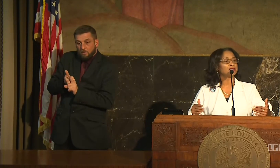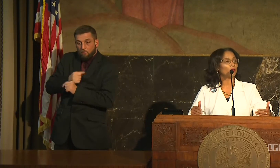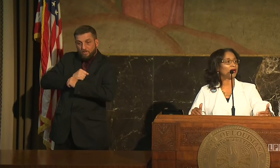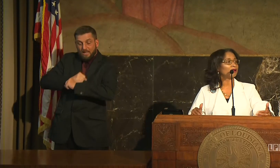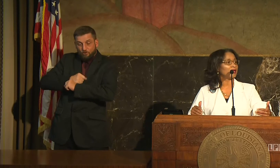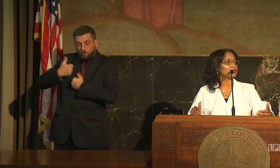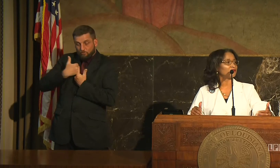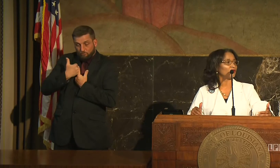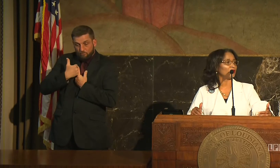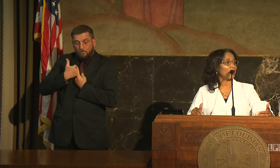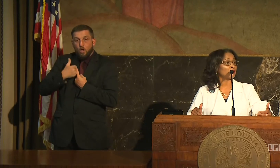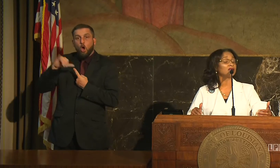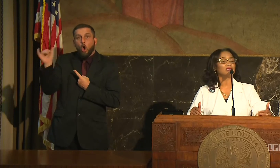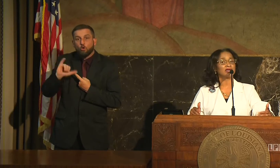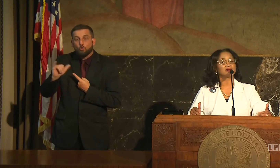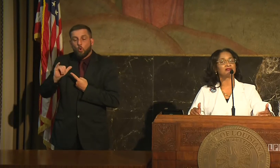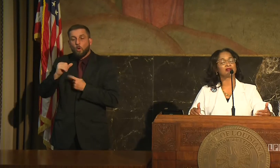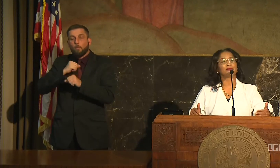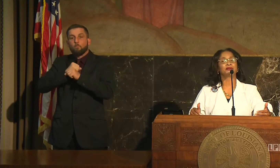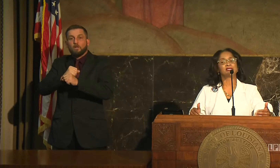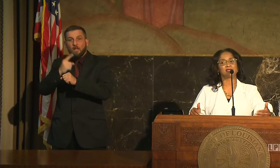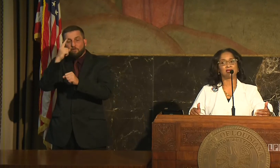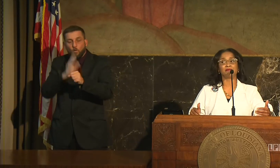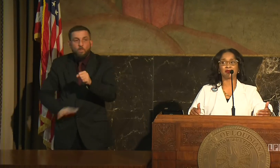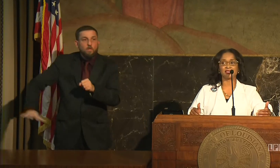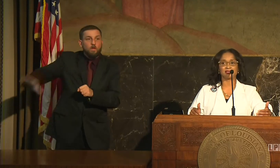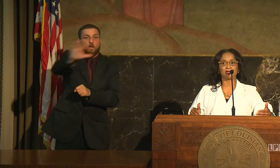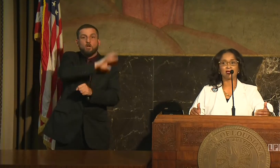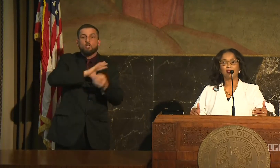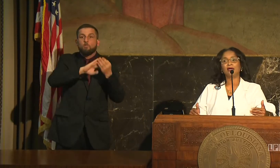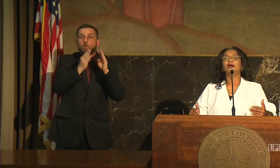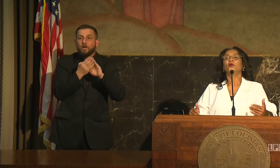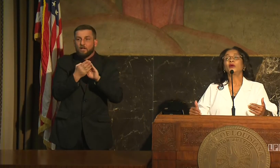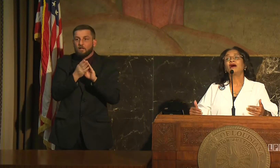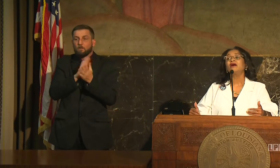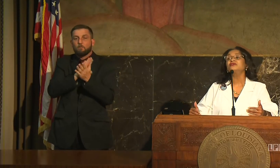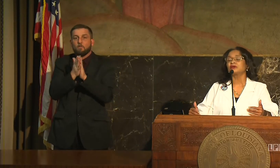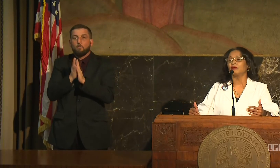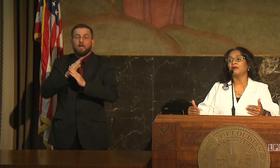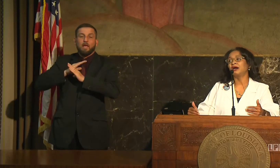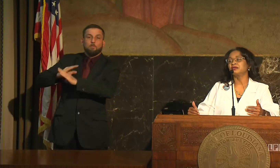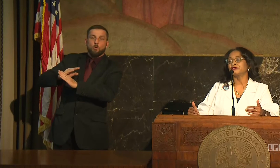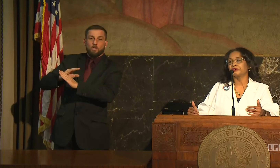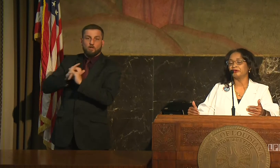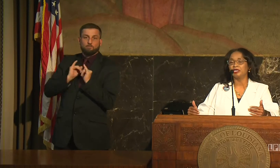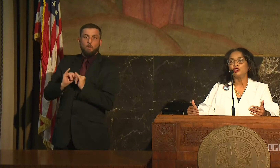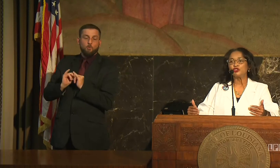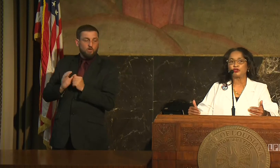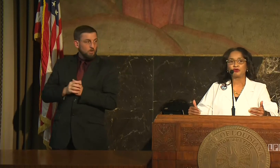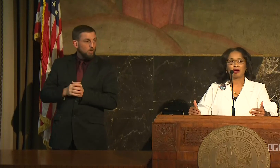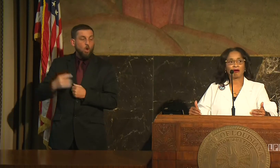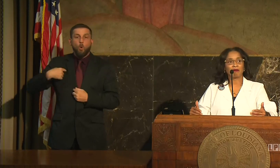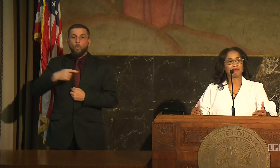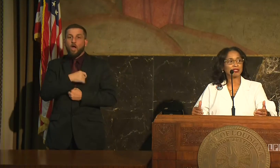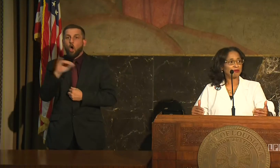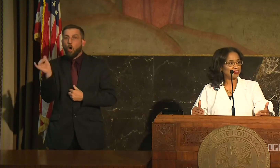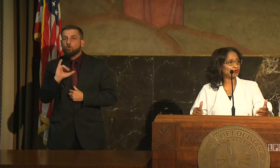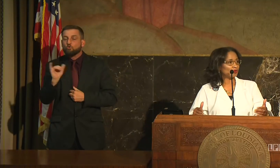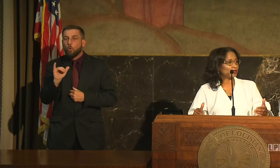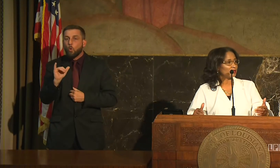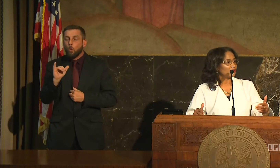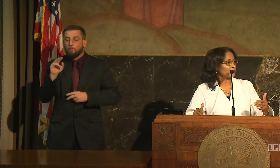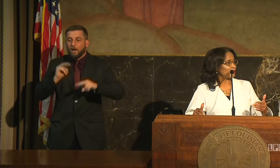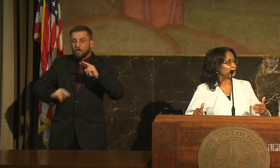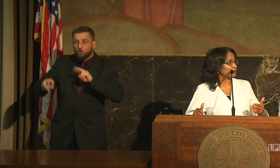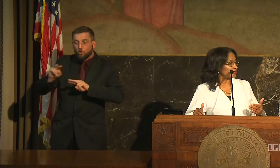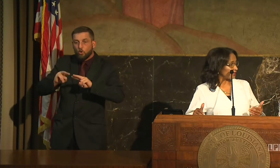protection, as well as for our collective community immunity. We also monitor to be